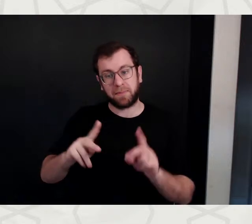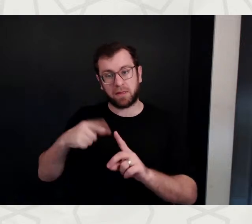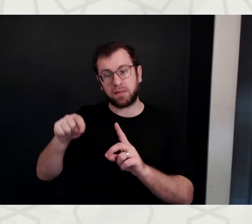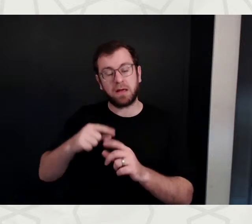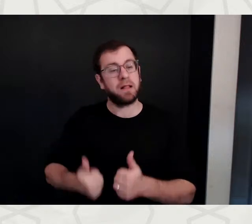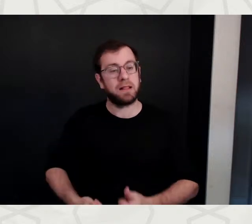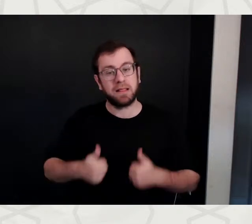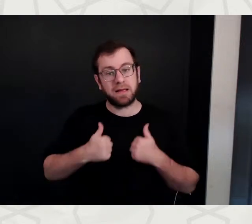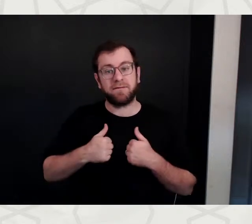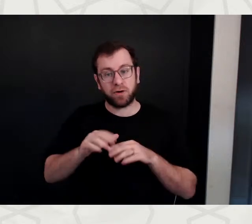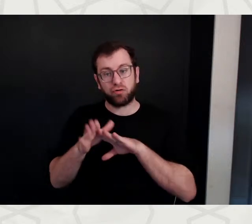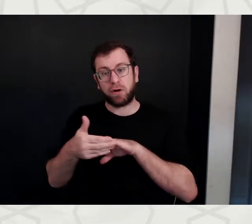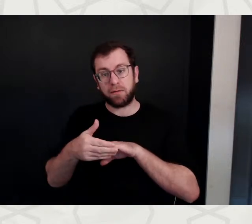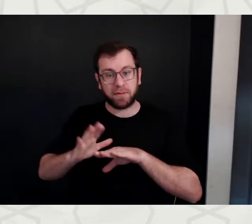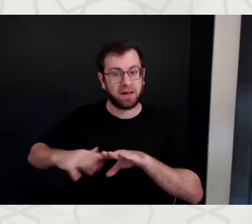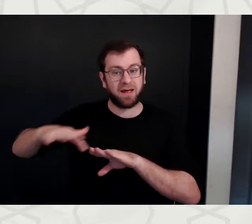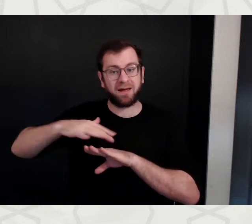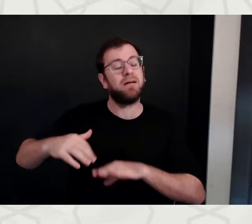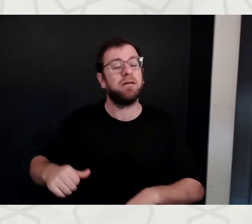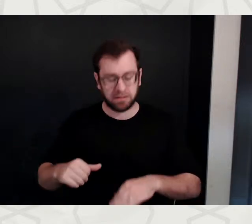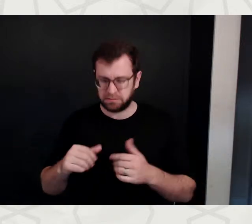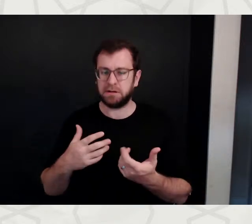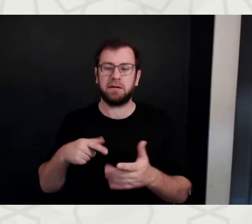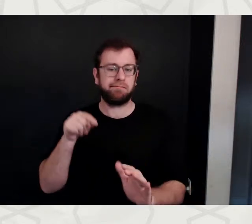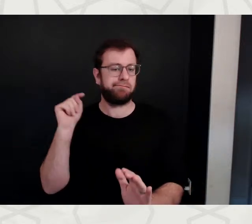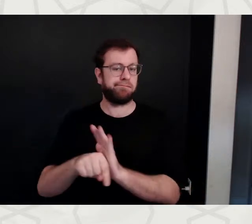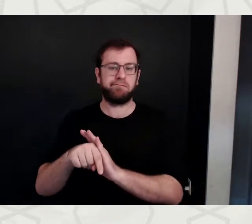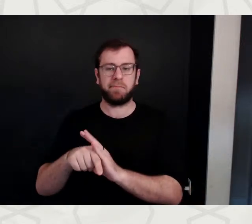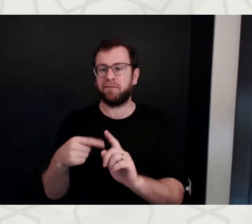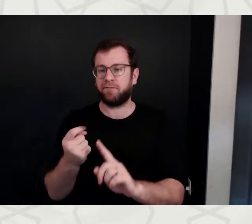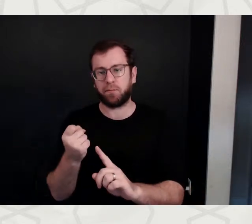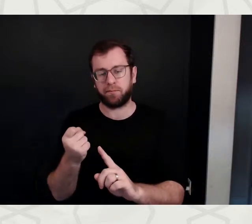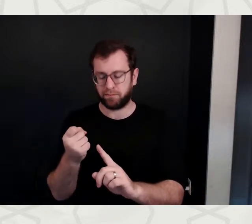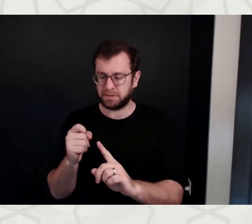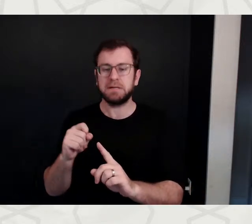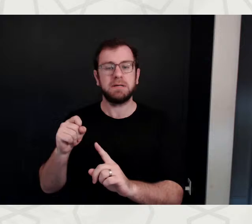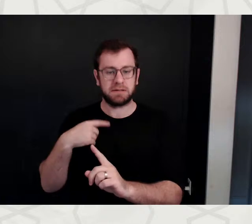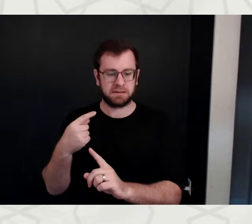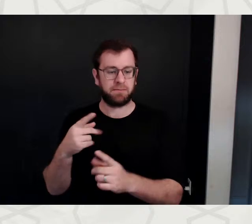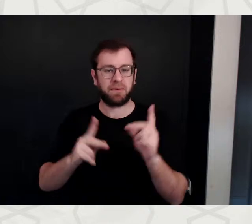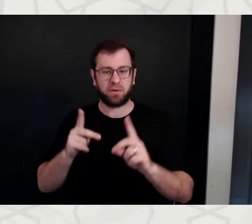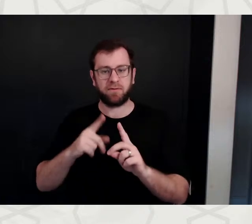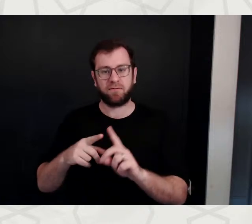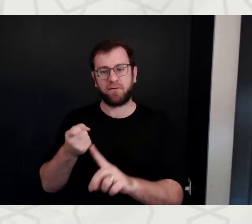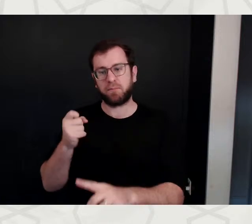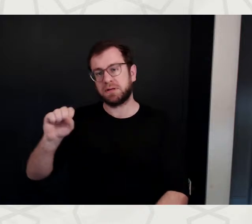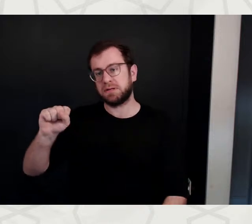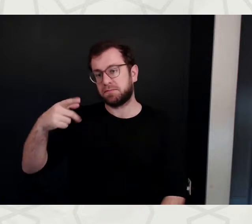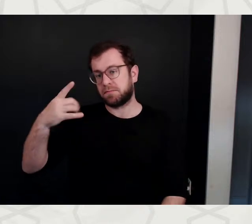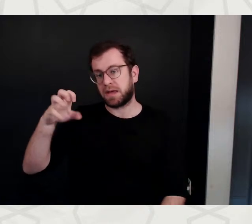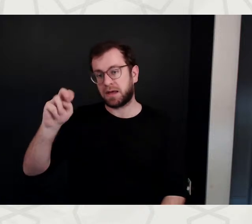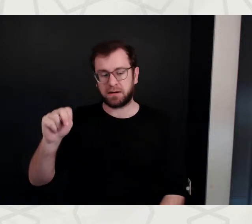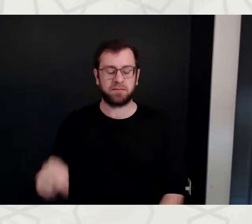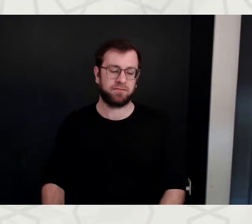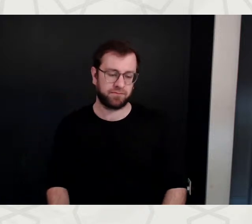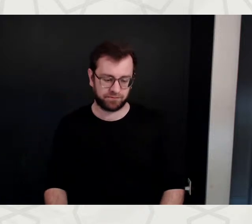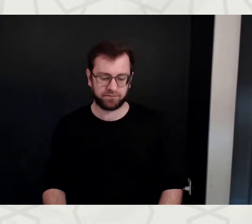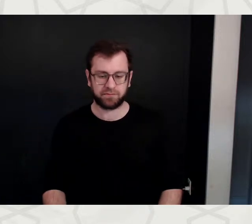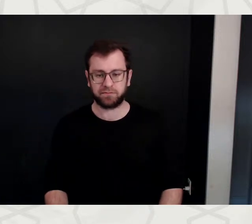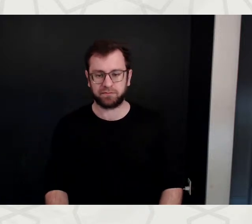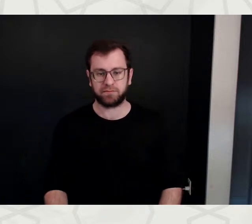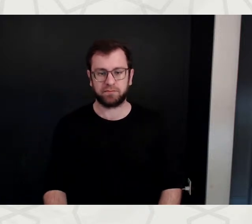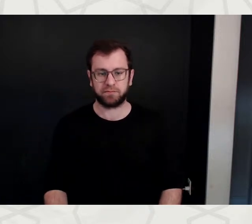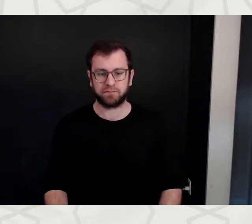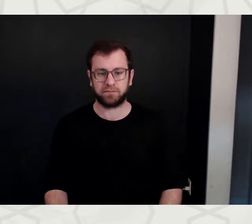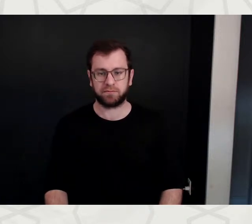that region were killed, were destroyed by the Spanish. The Black War, a genocide done